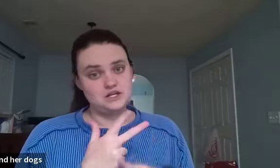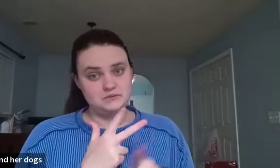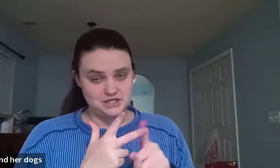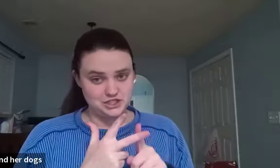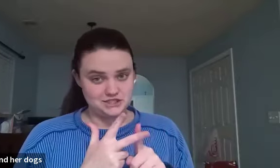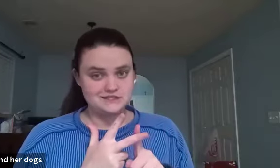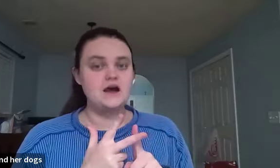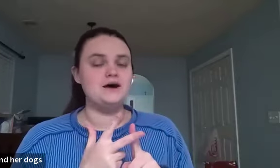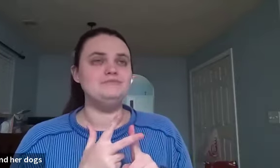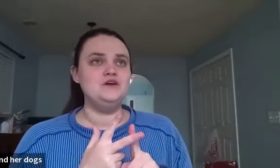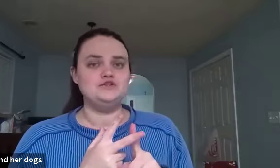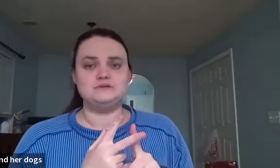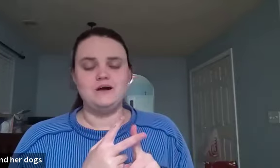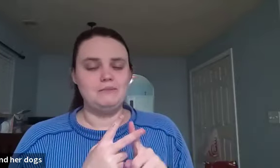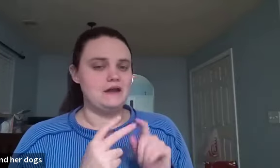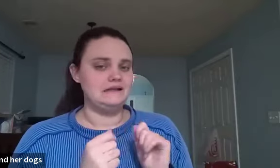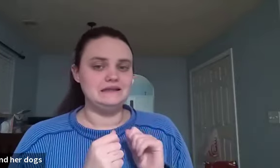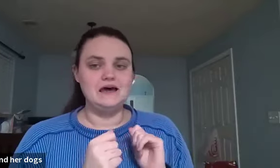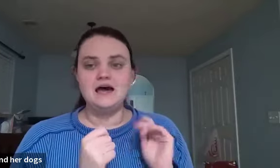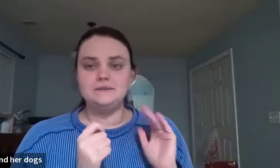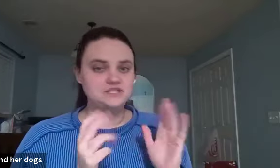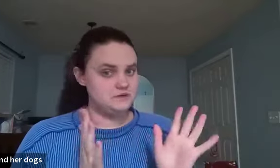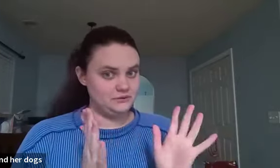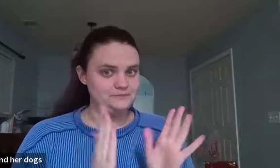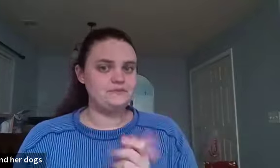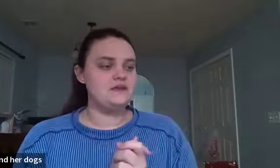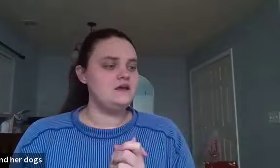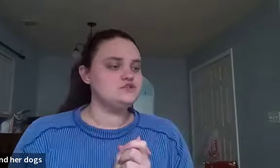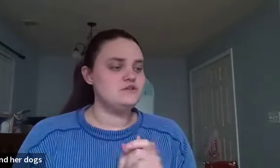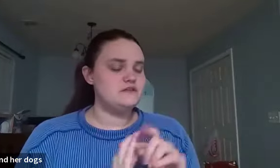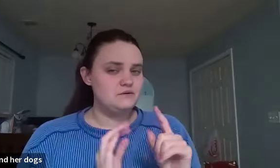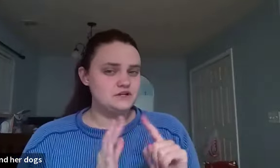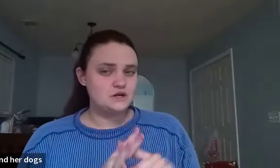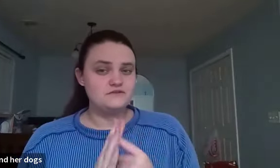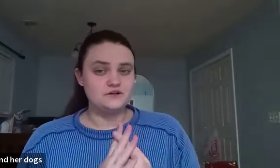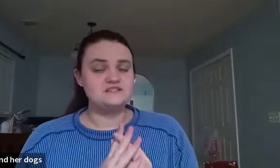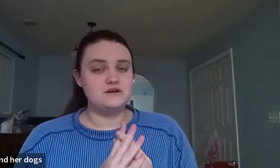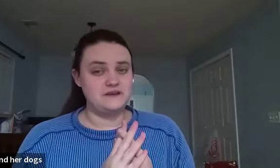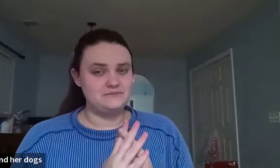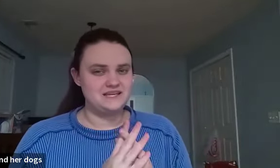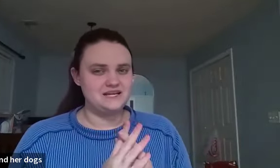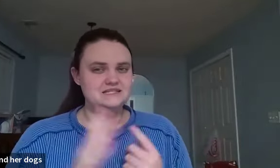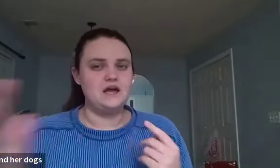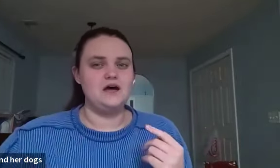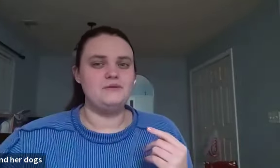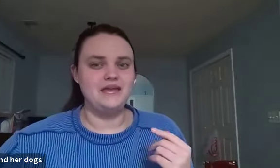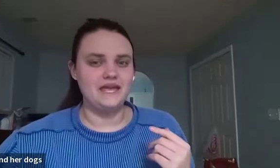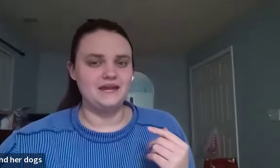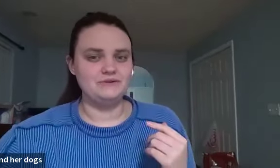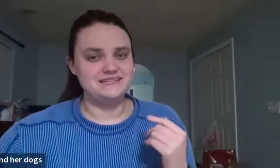and occupations. So it's all about a bunch of people. So the thing we're going to start with first is our family signs. And what's